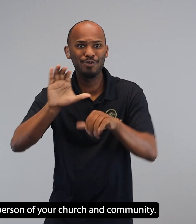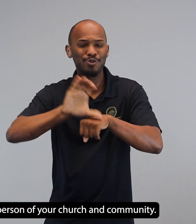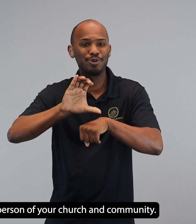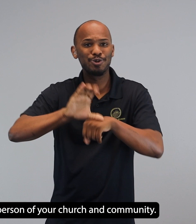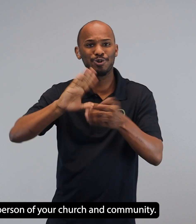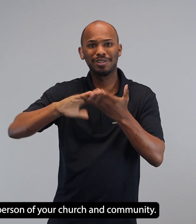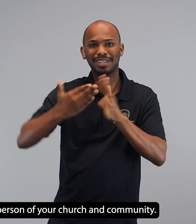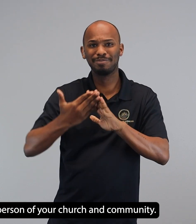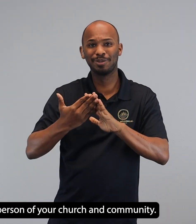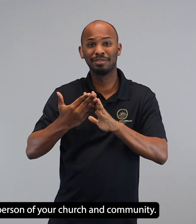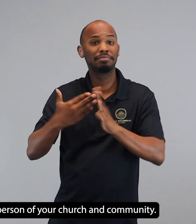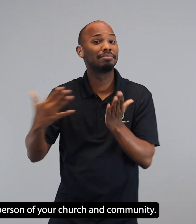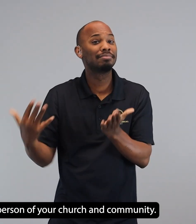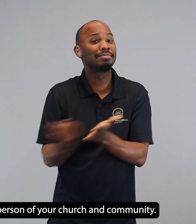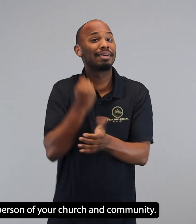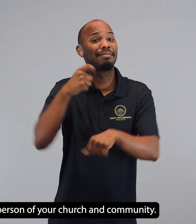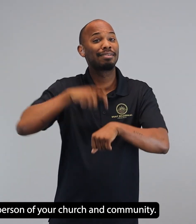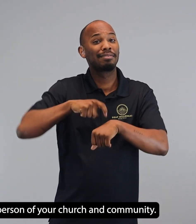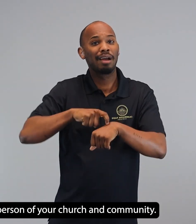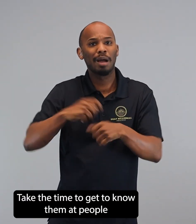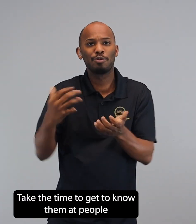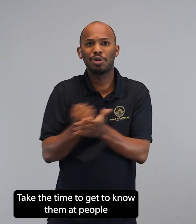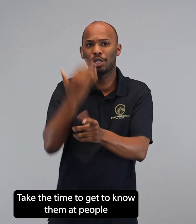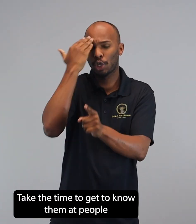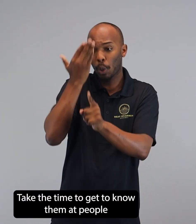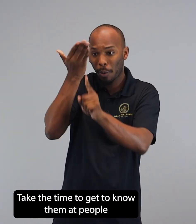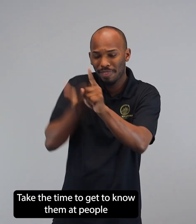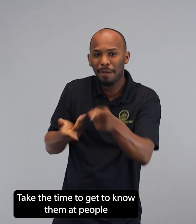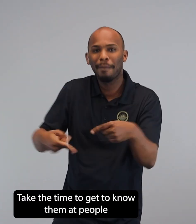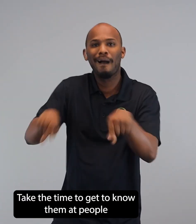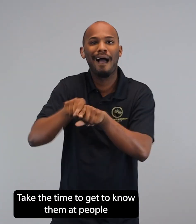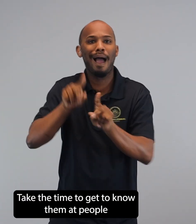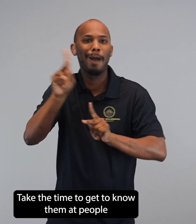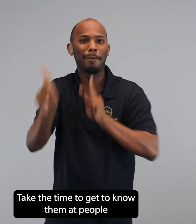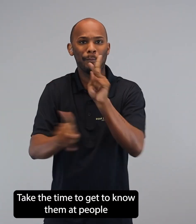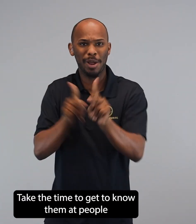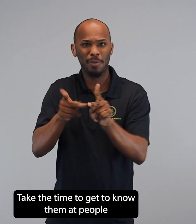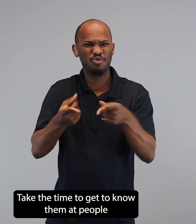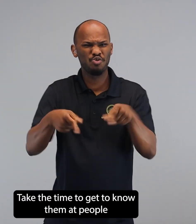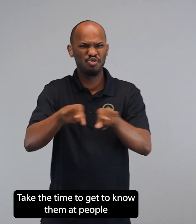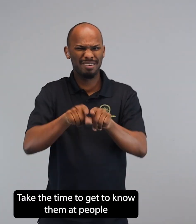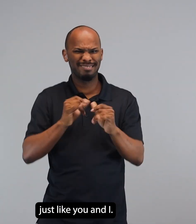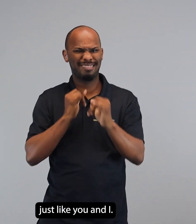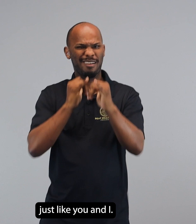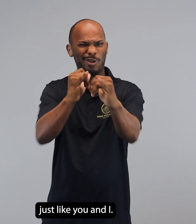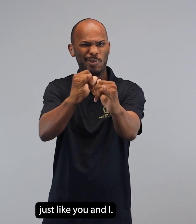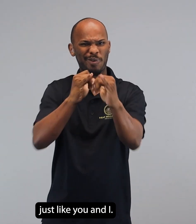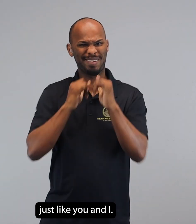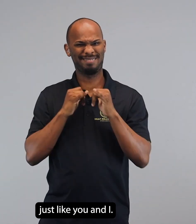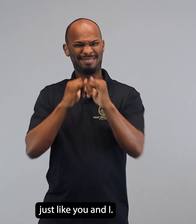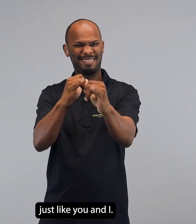of your church and community. Take the time to get to know them as people just like you and I.